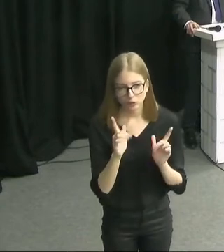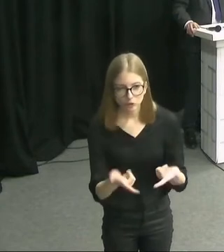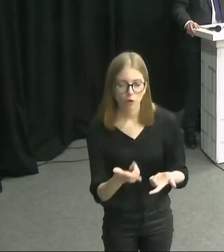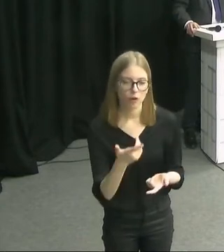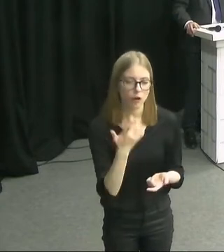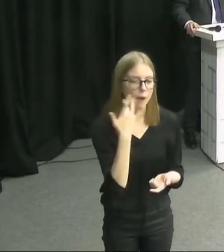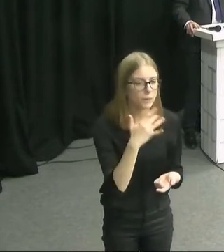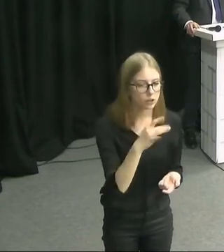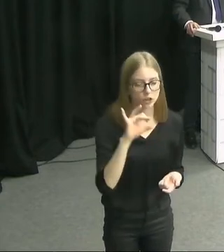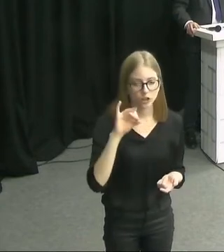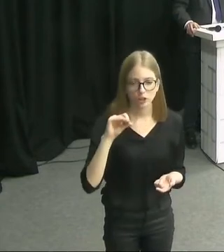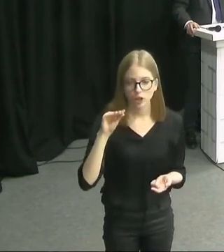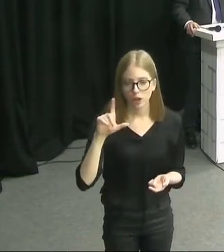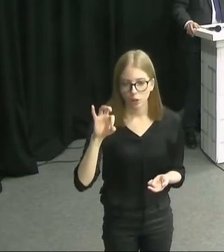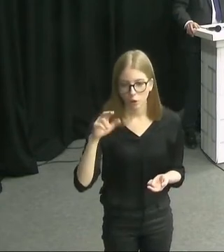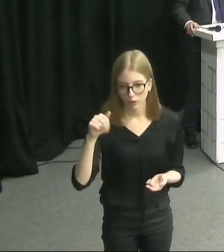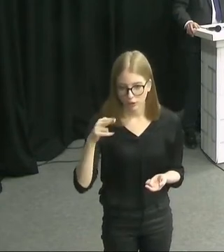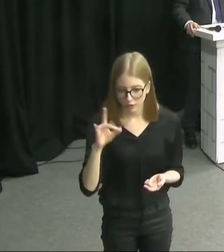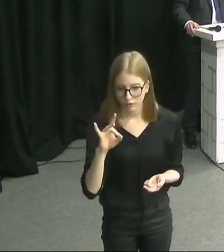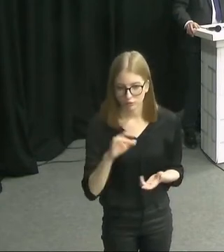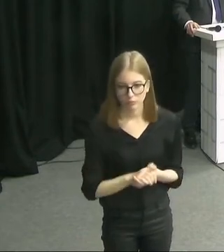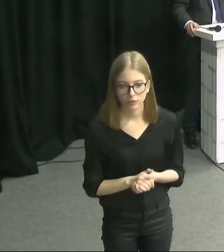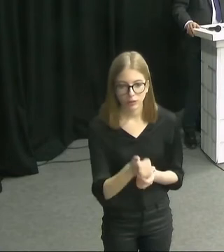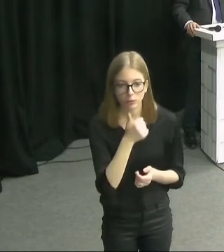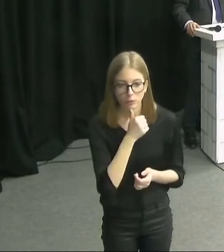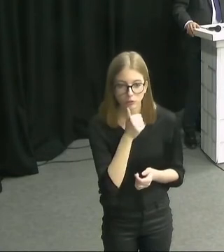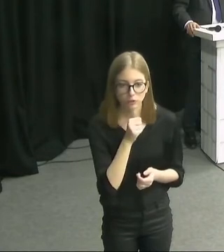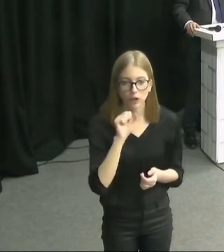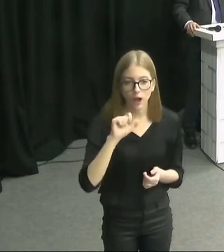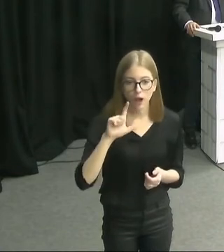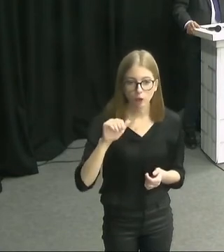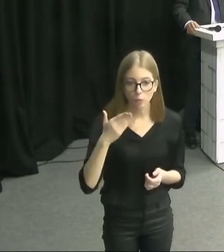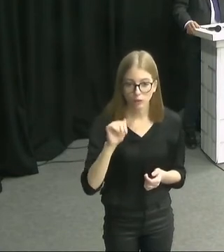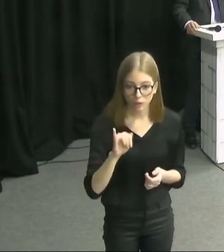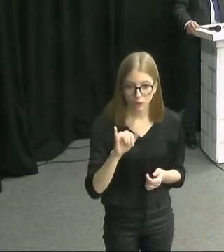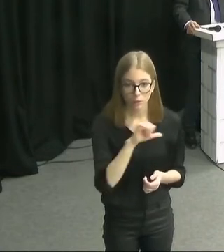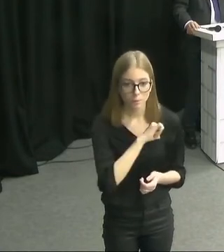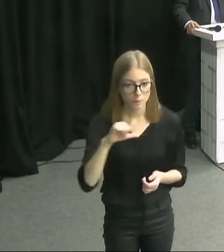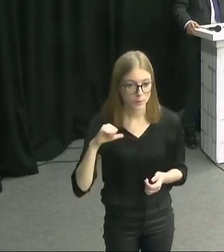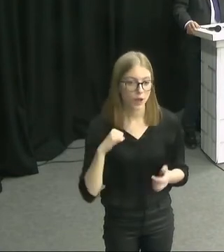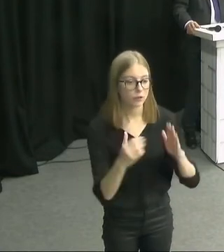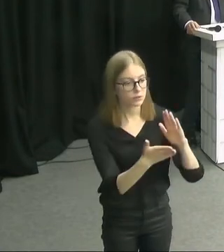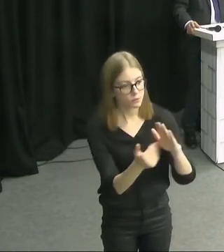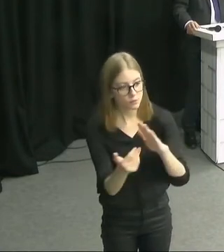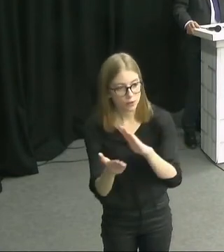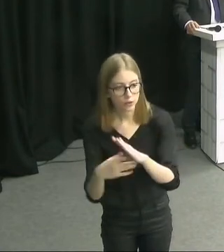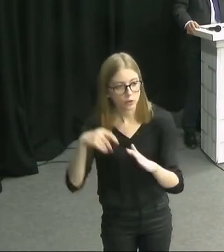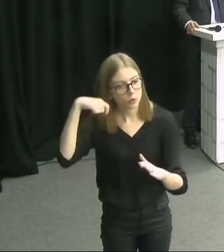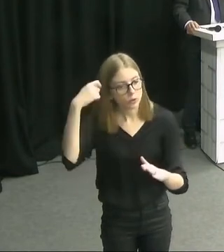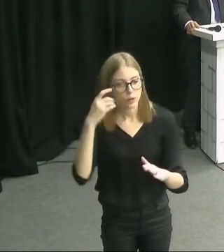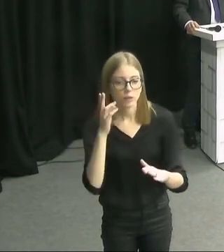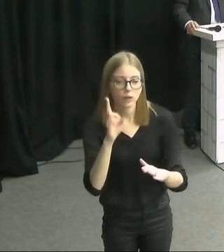students to see what one working day at their job looks like. So a student spends a day at the